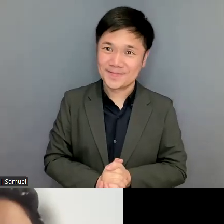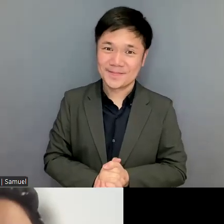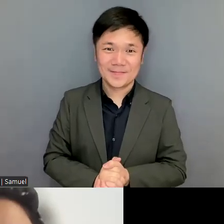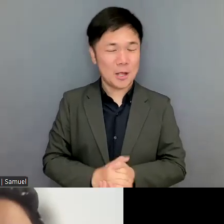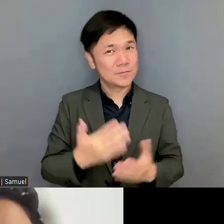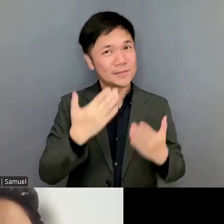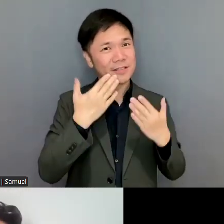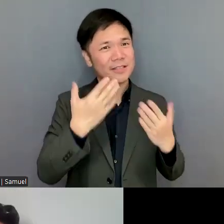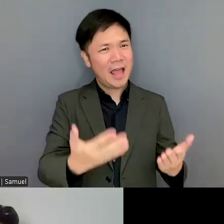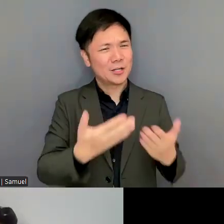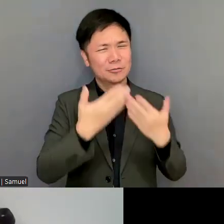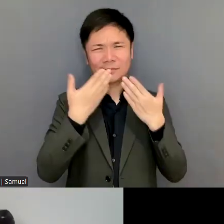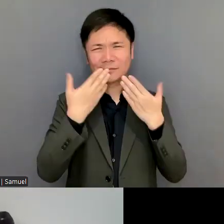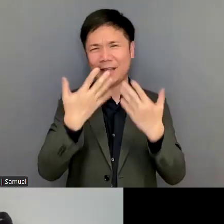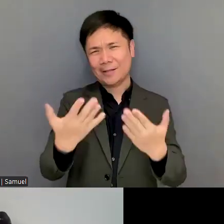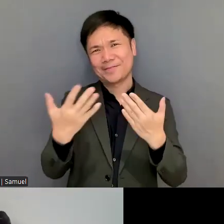Thank you. Thank you so much,